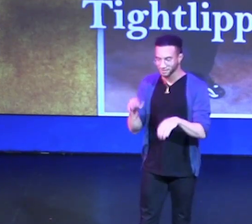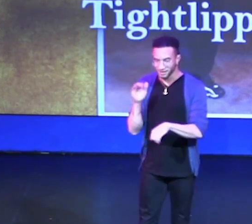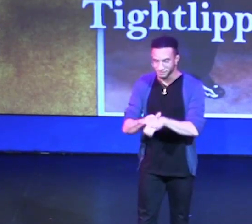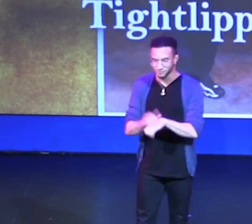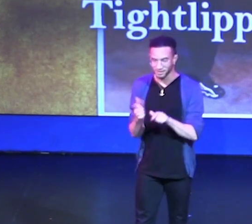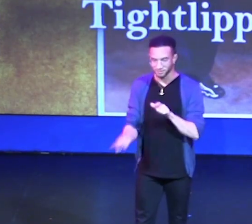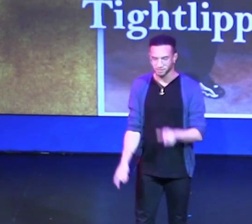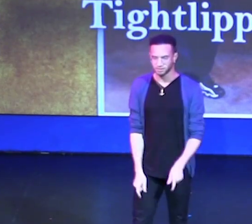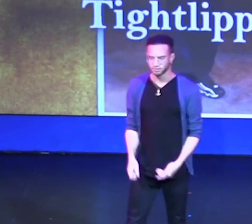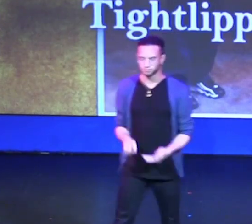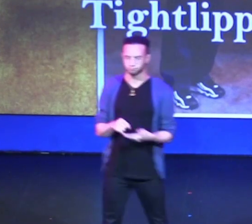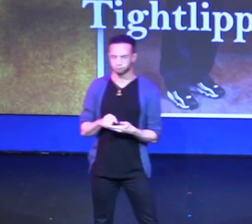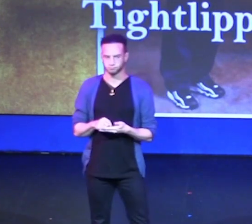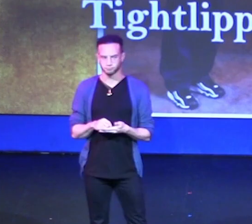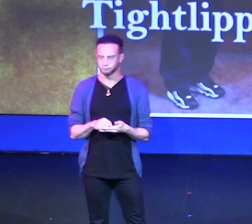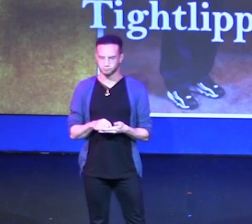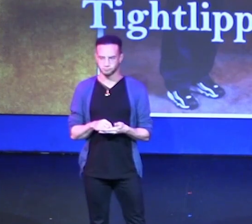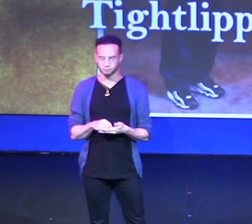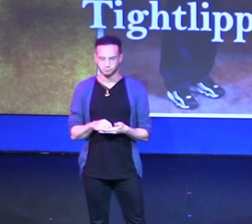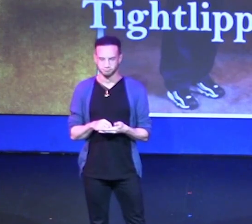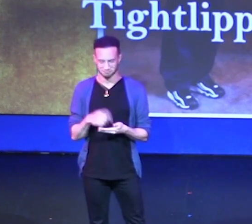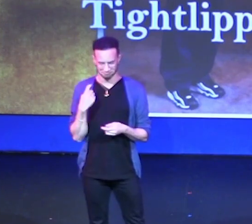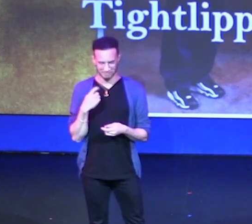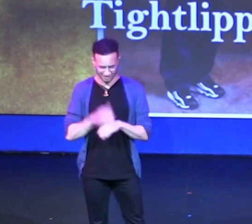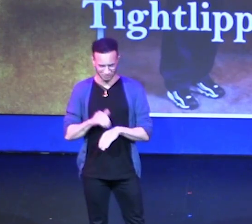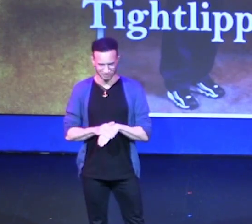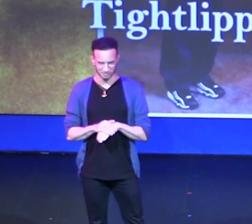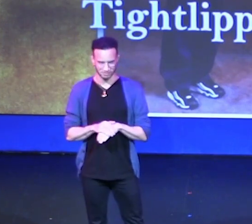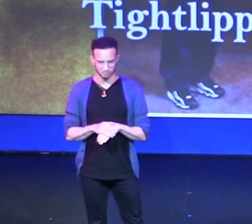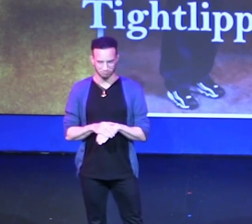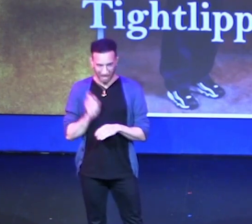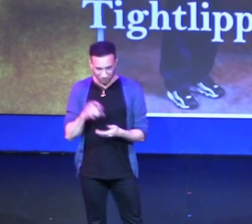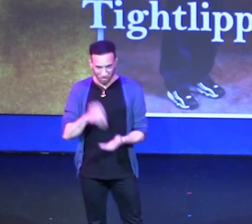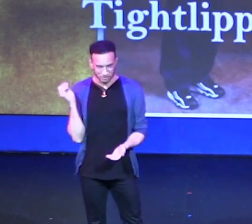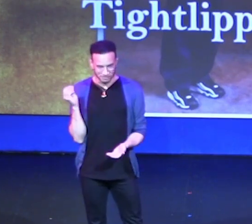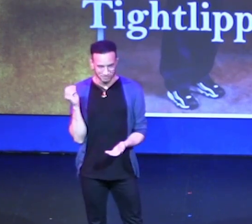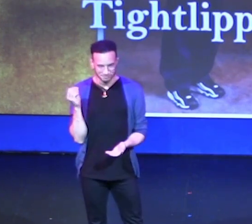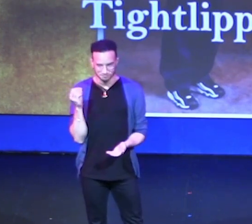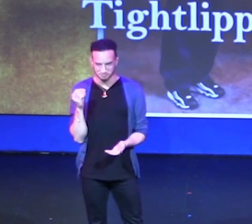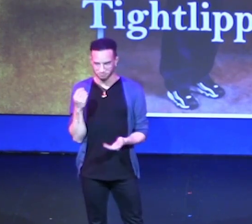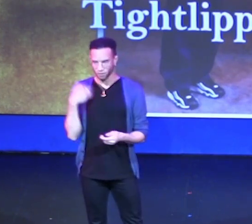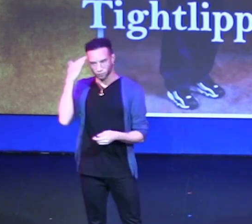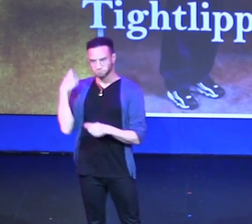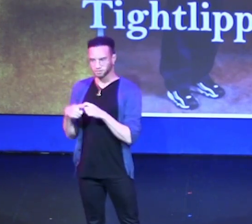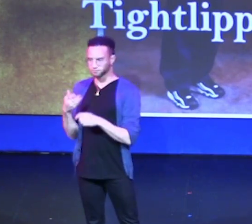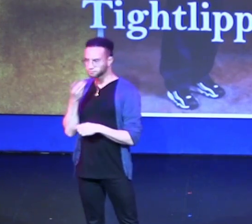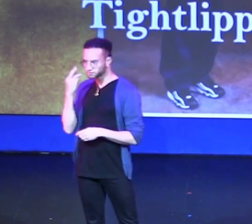So I began being homeschooled with English, but I didn't know English. I knew Spanish, so I guess I had to